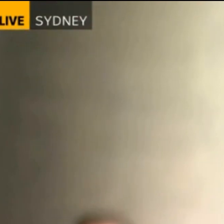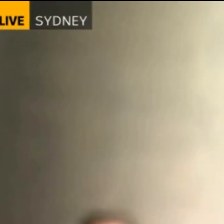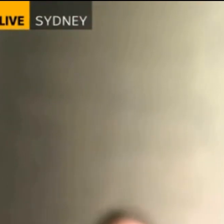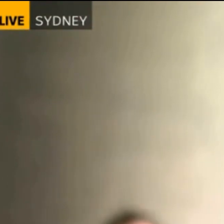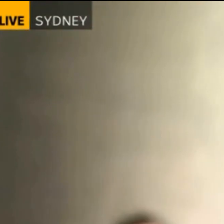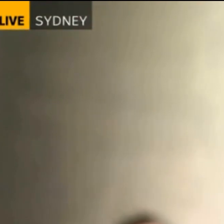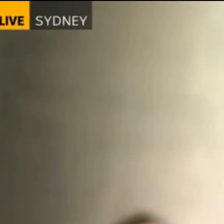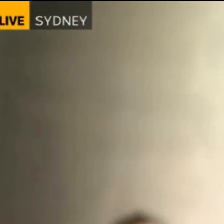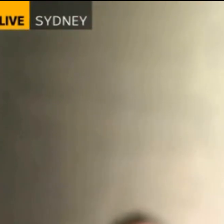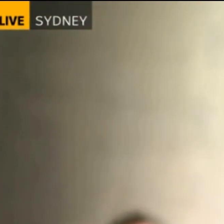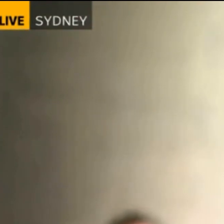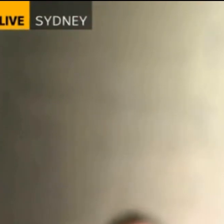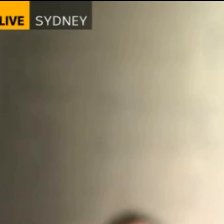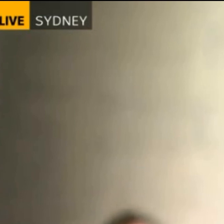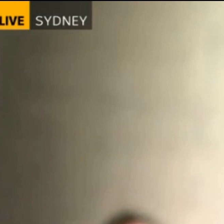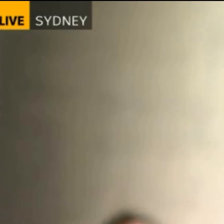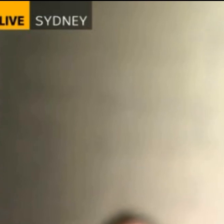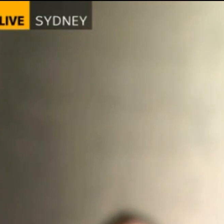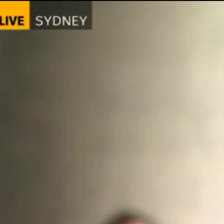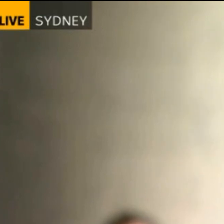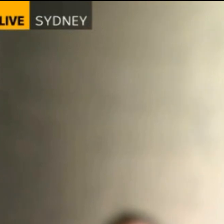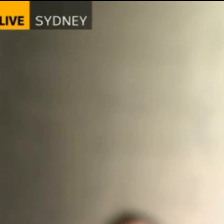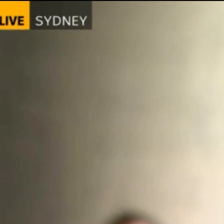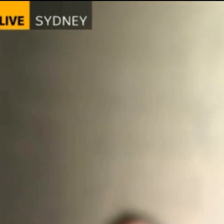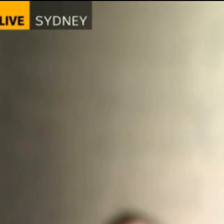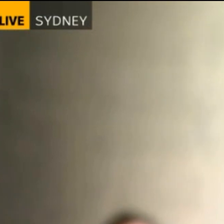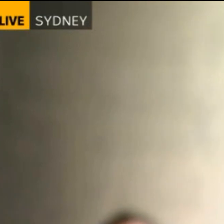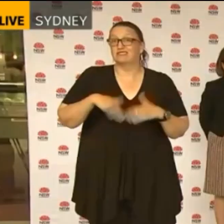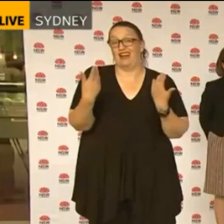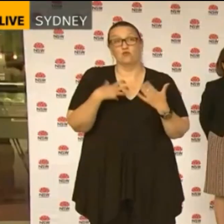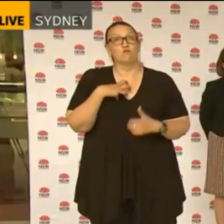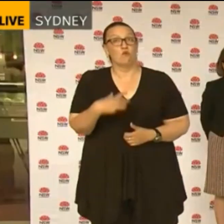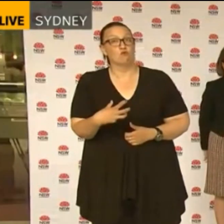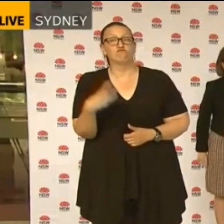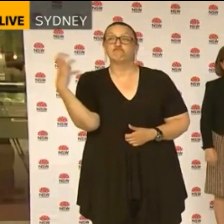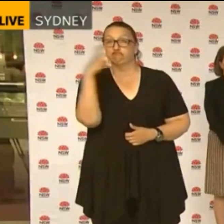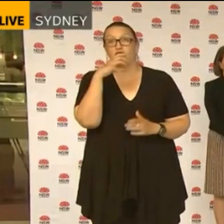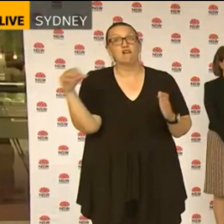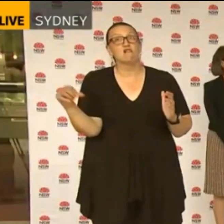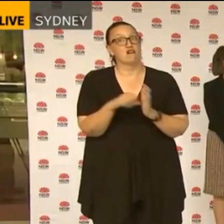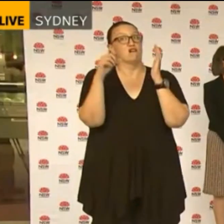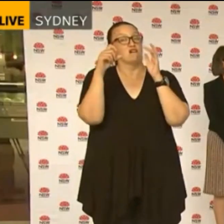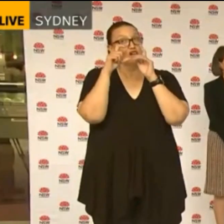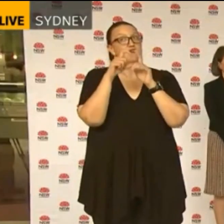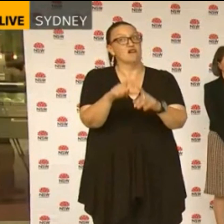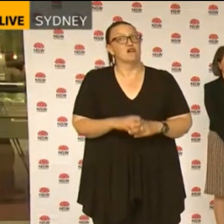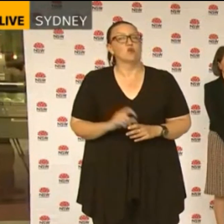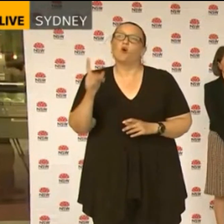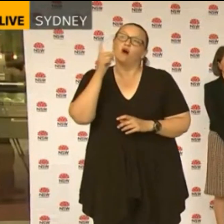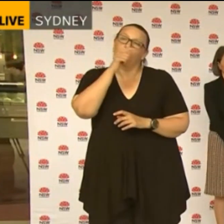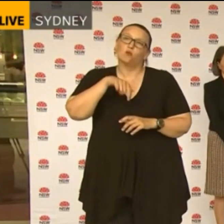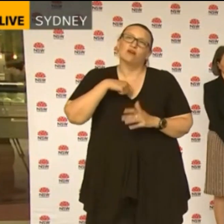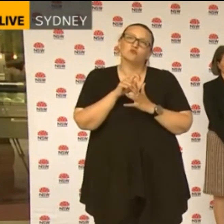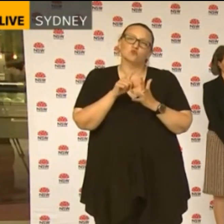30 days plus. How tough is that? Is there anything more we could be doing for these people? Look, obviously the variants of